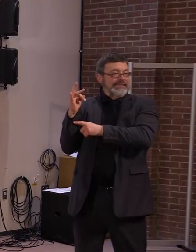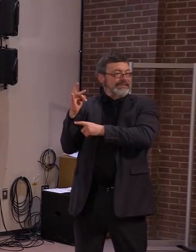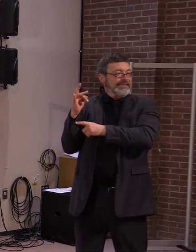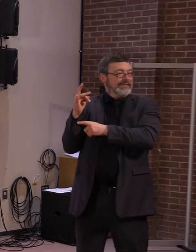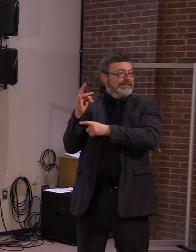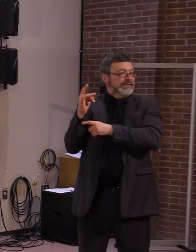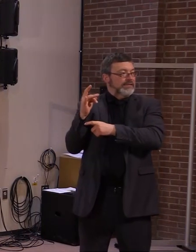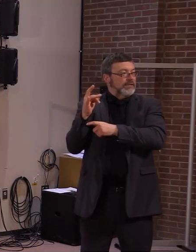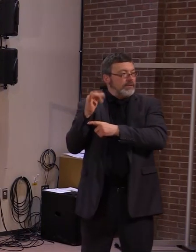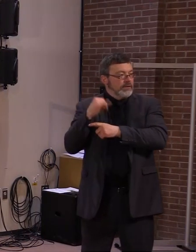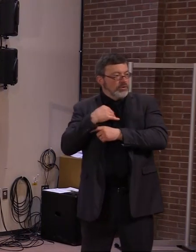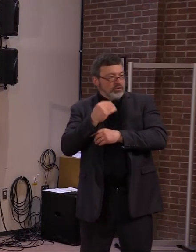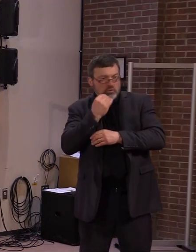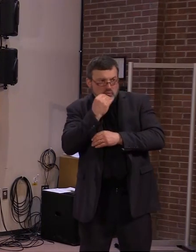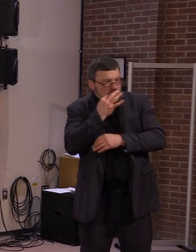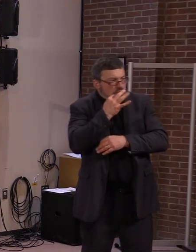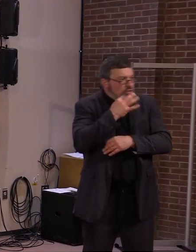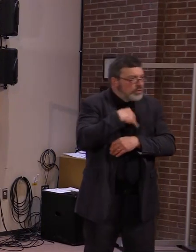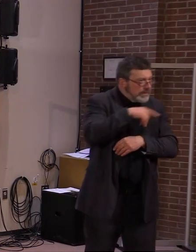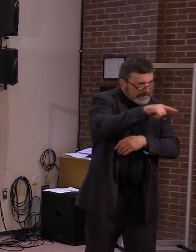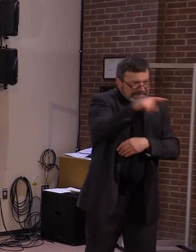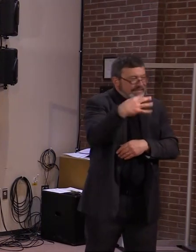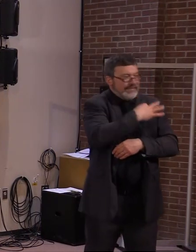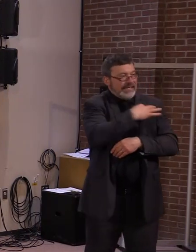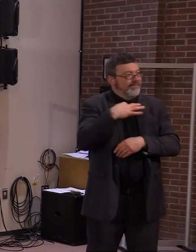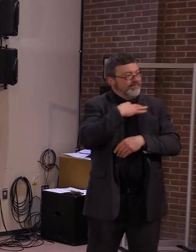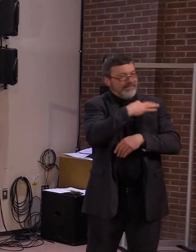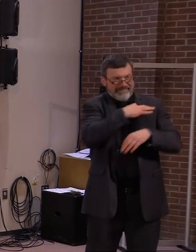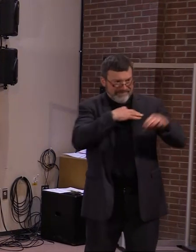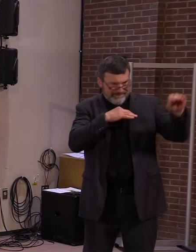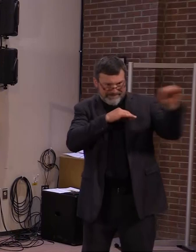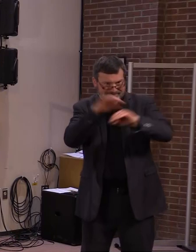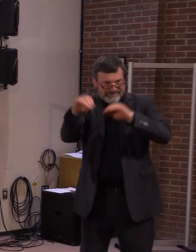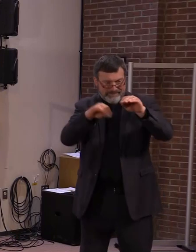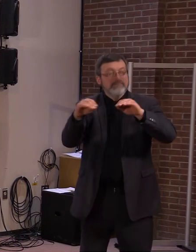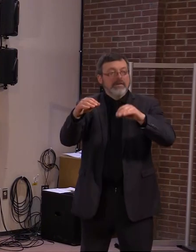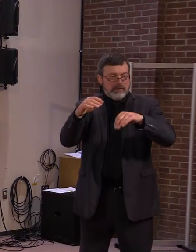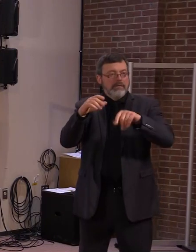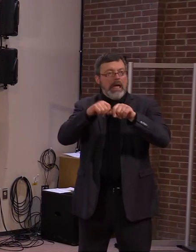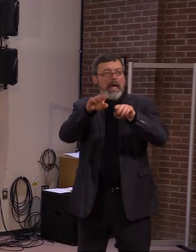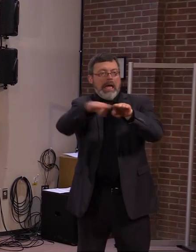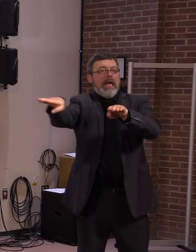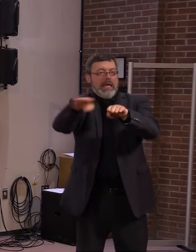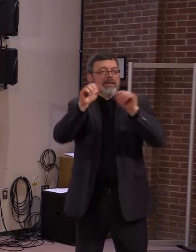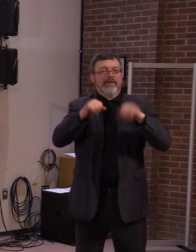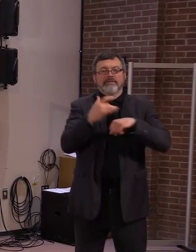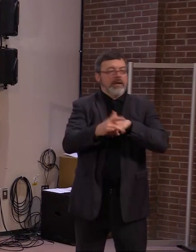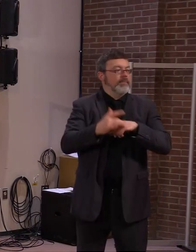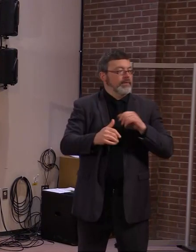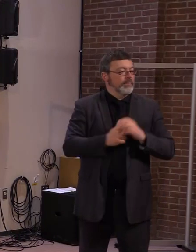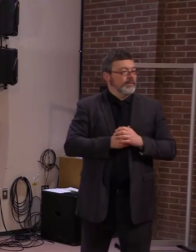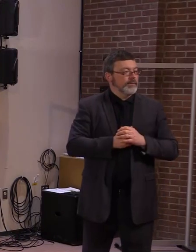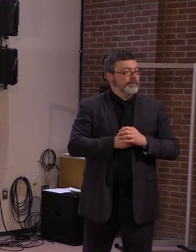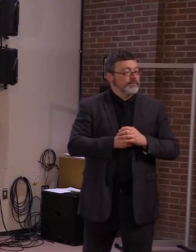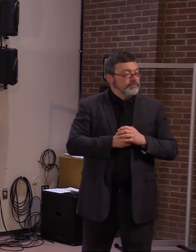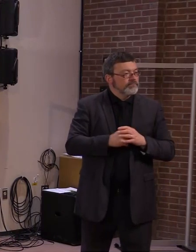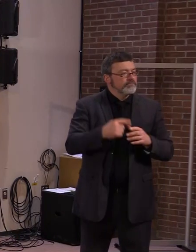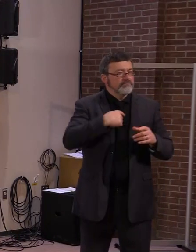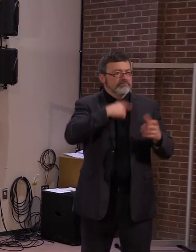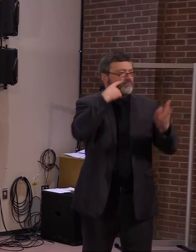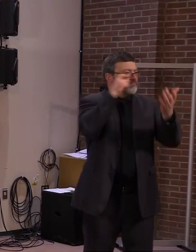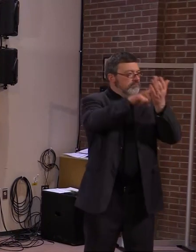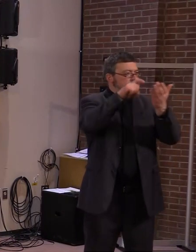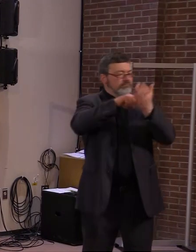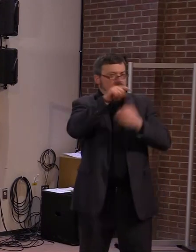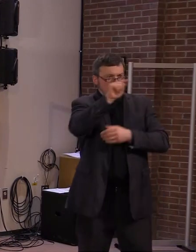of additional staff. We have also identified vacant beds in other facilities as well, and will continue to expand the